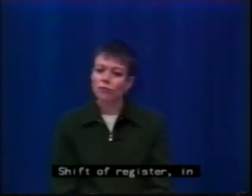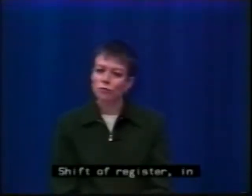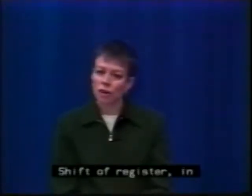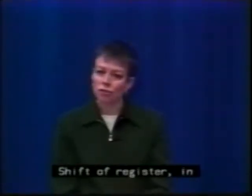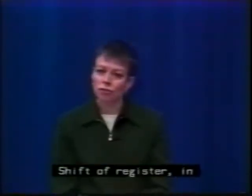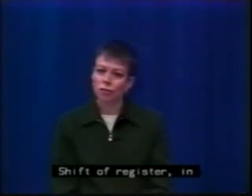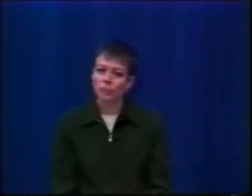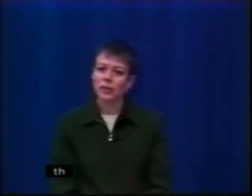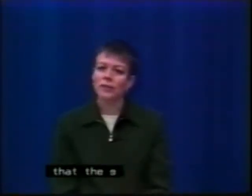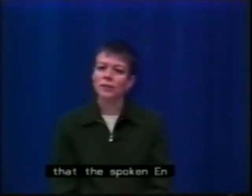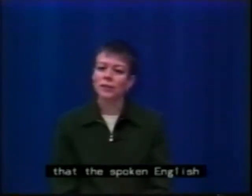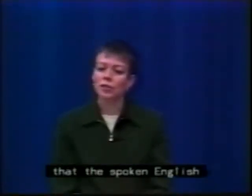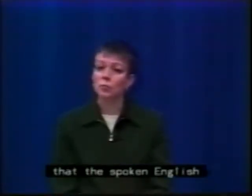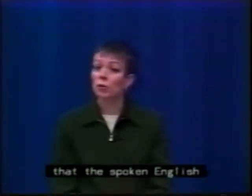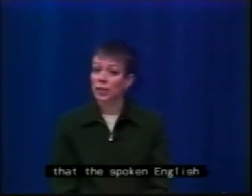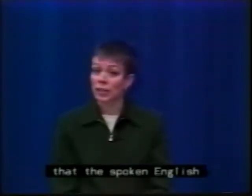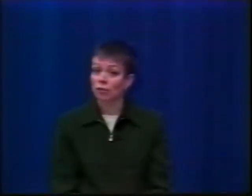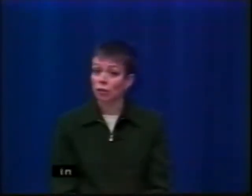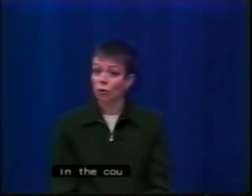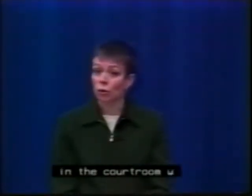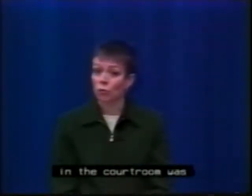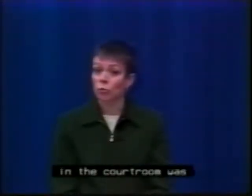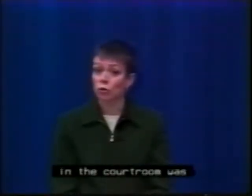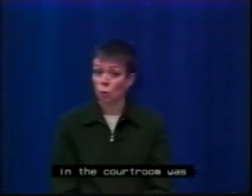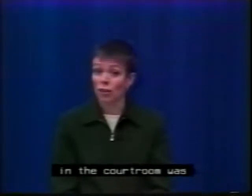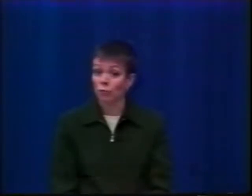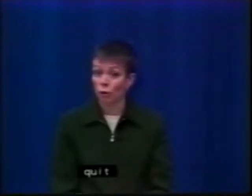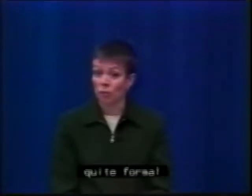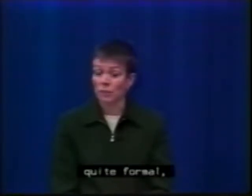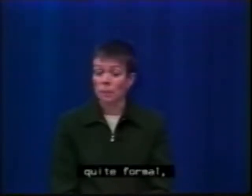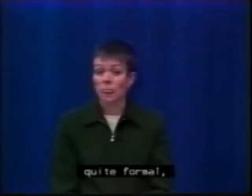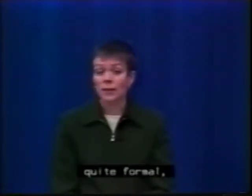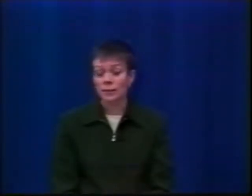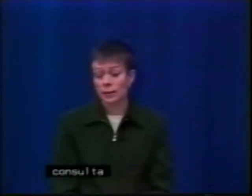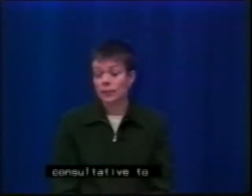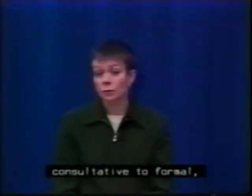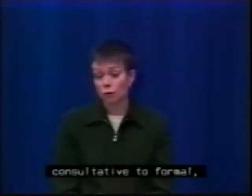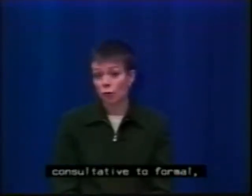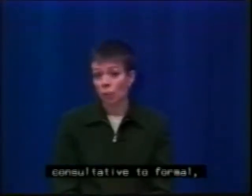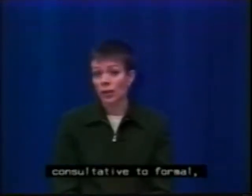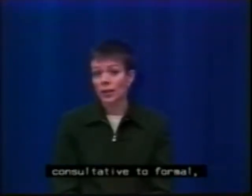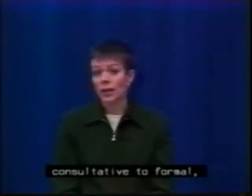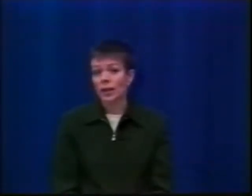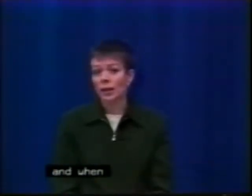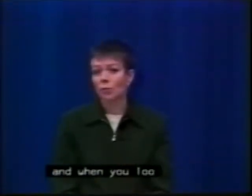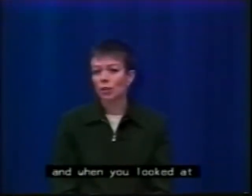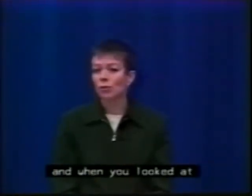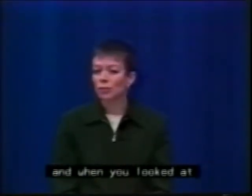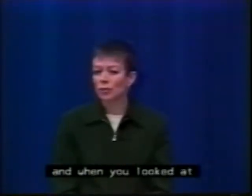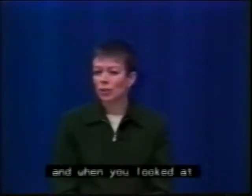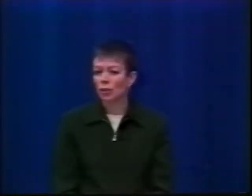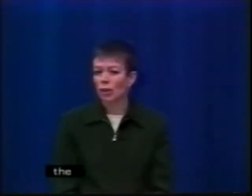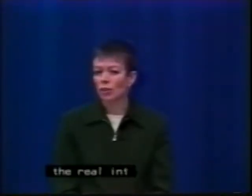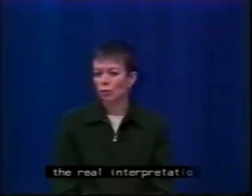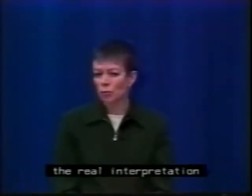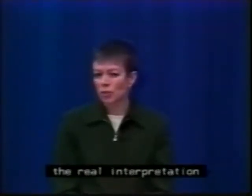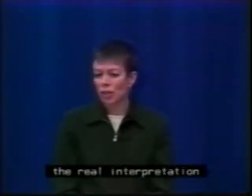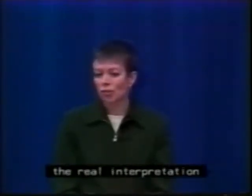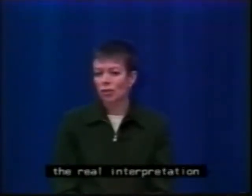Shift of register, in that the spoken English in the courtroom was quite formal, consultative to formal, and when you looked at the interpretation,